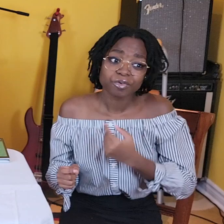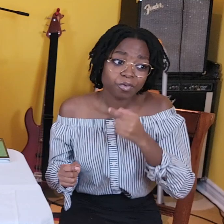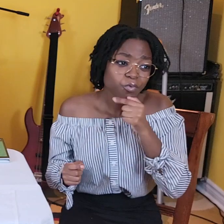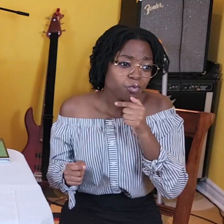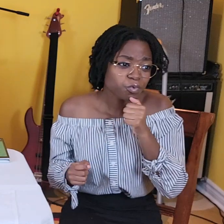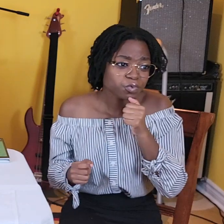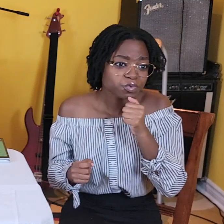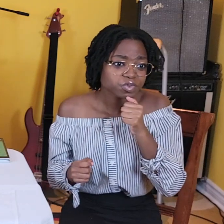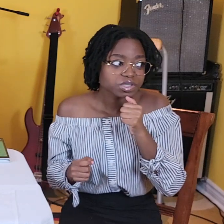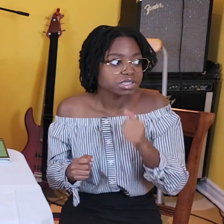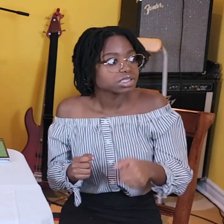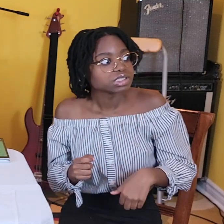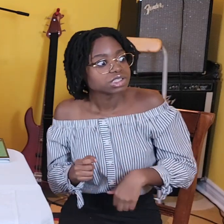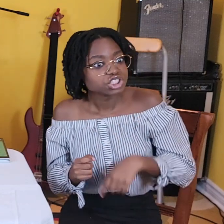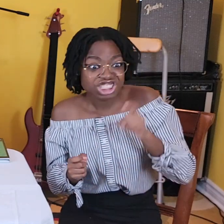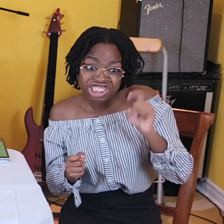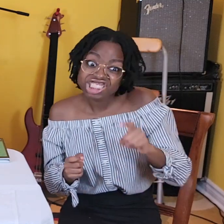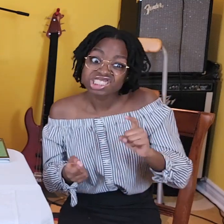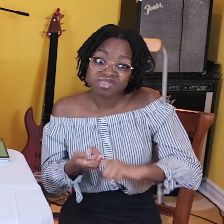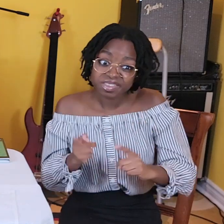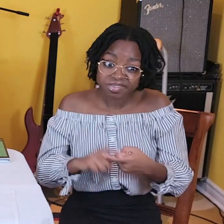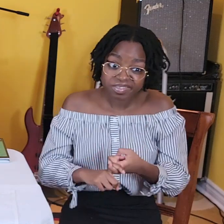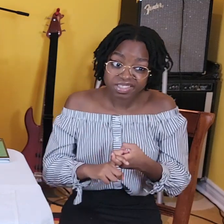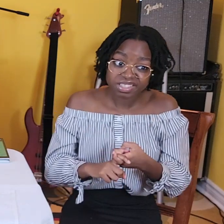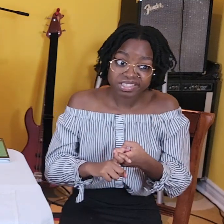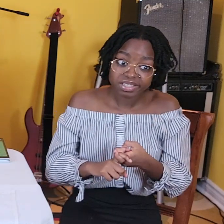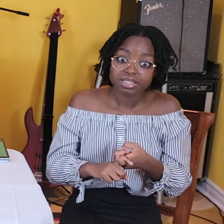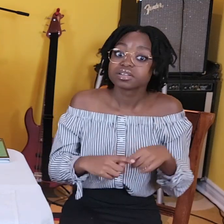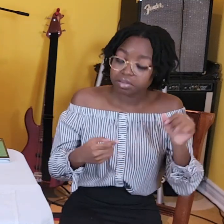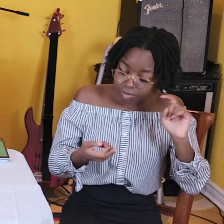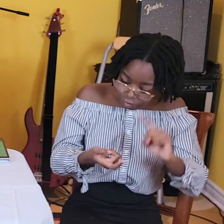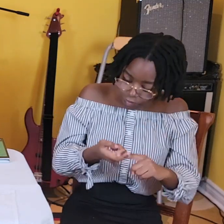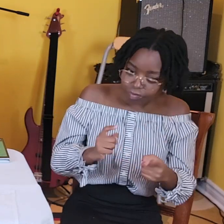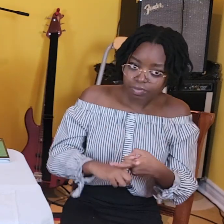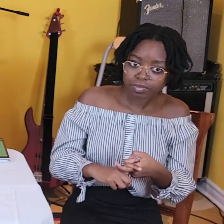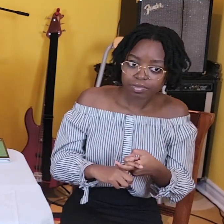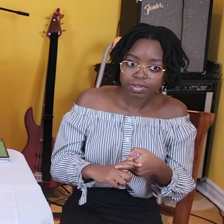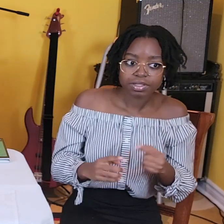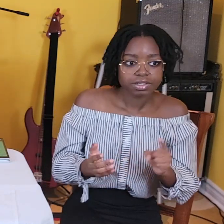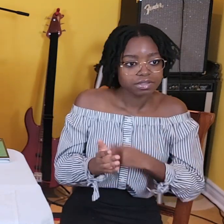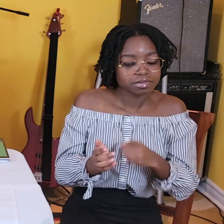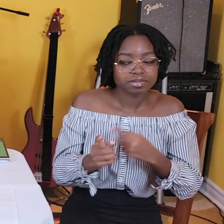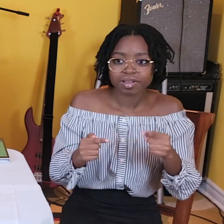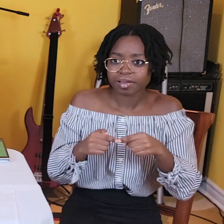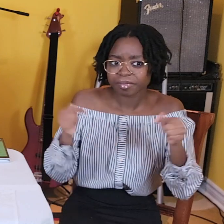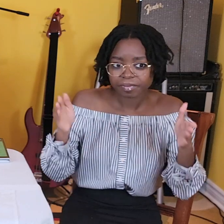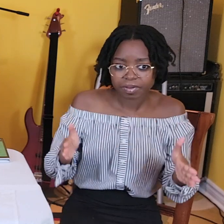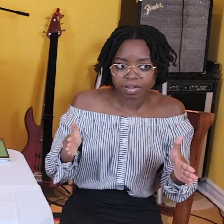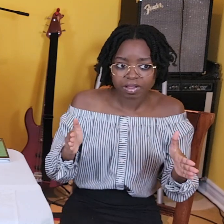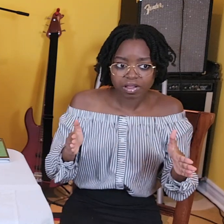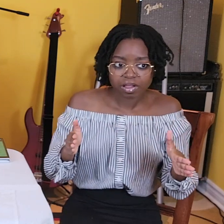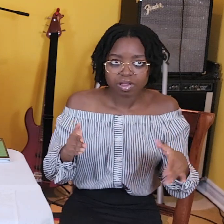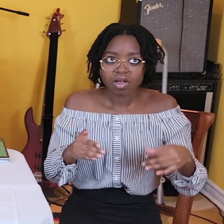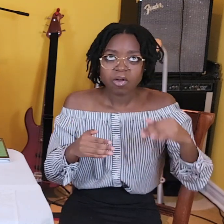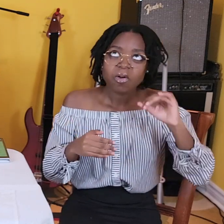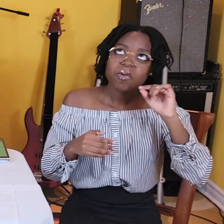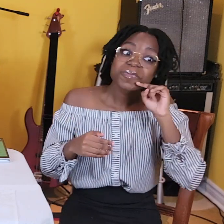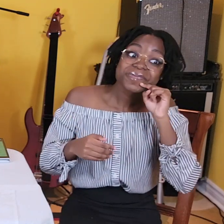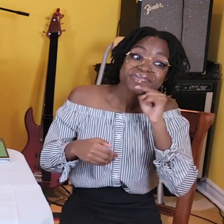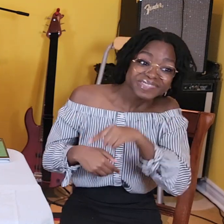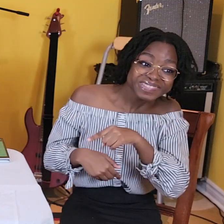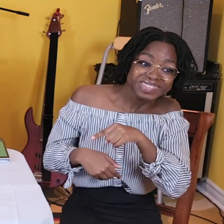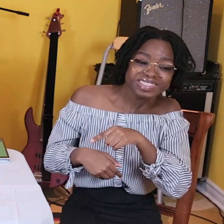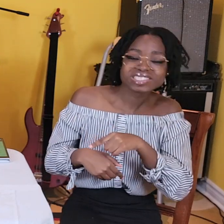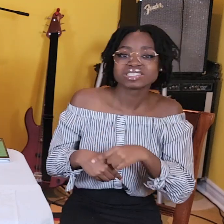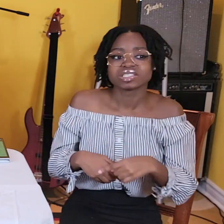Sometimes our enemies will impersonate friends. Sometimes our enemies will pretend to